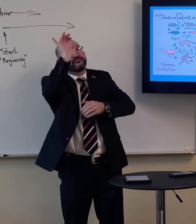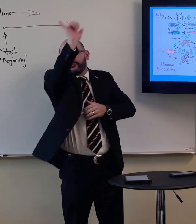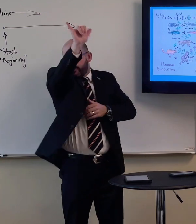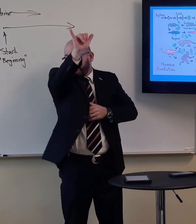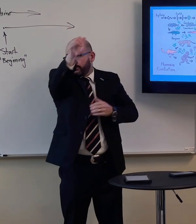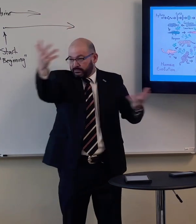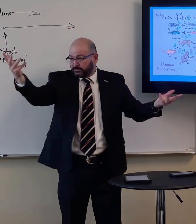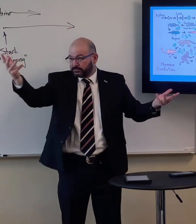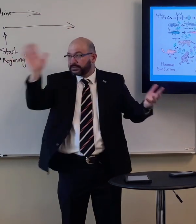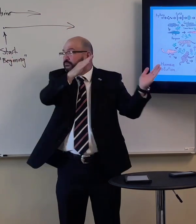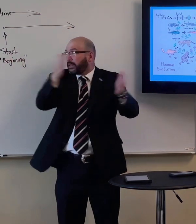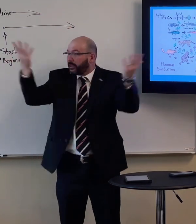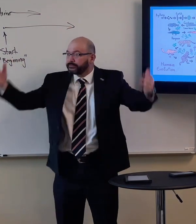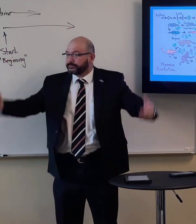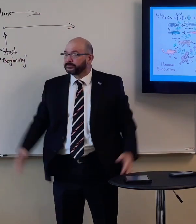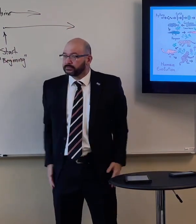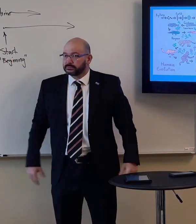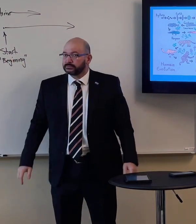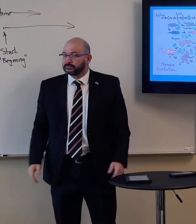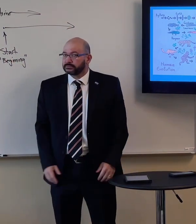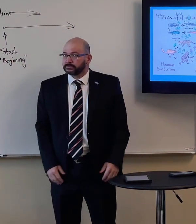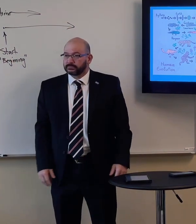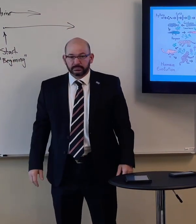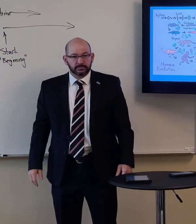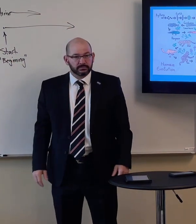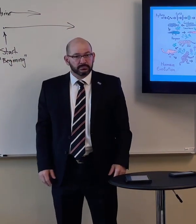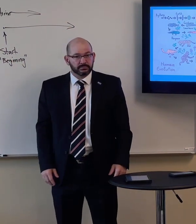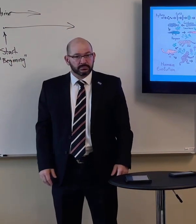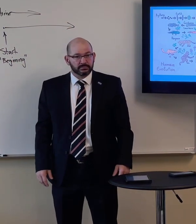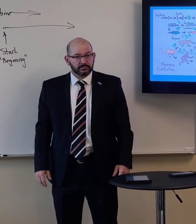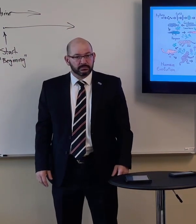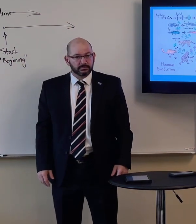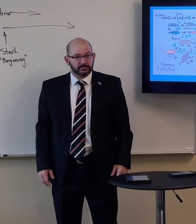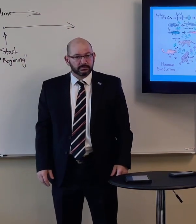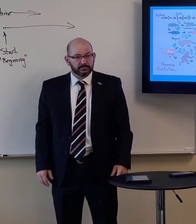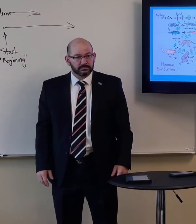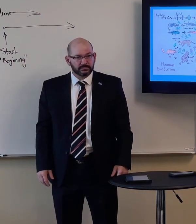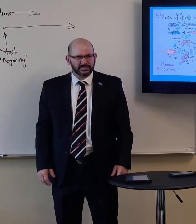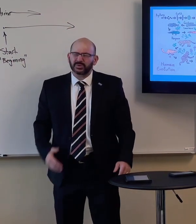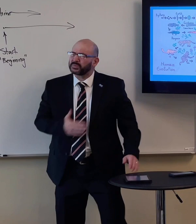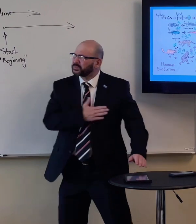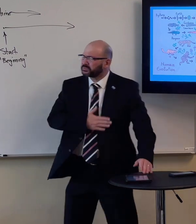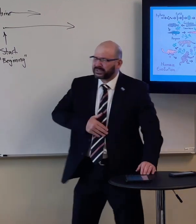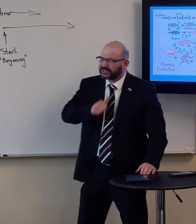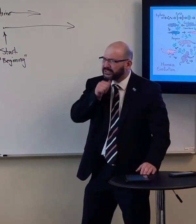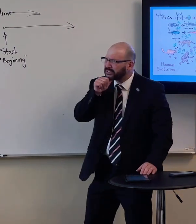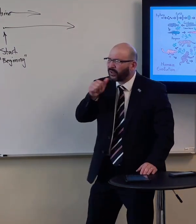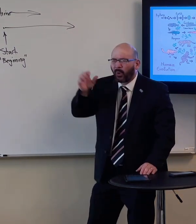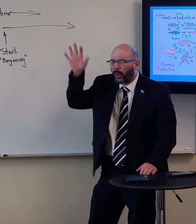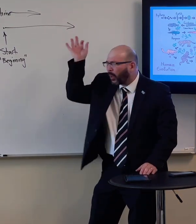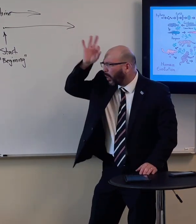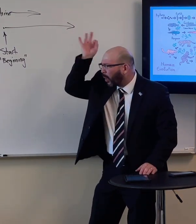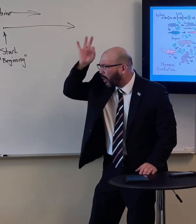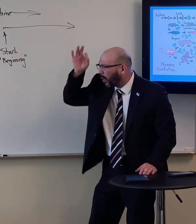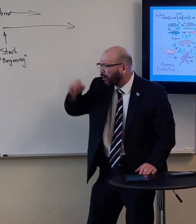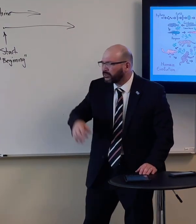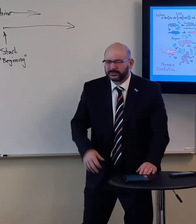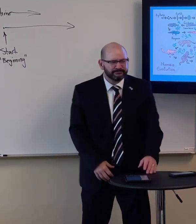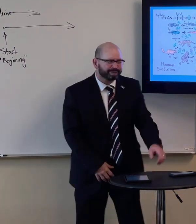I want you to live with me forever. I don't want you to go live with the devil in hell. But